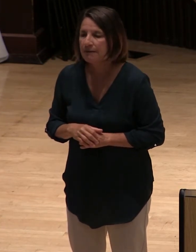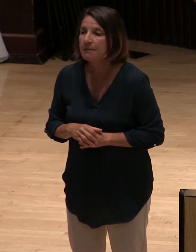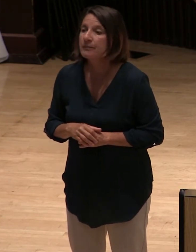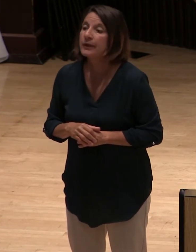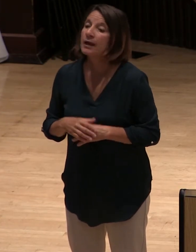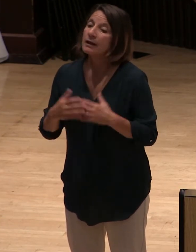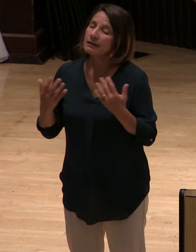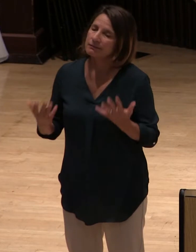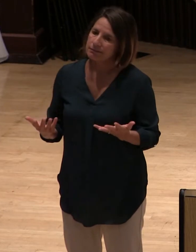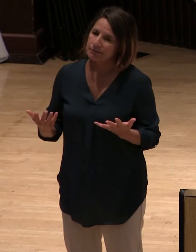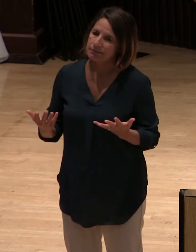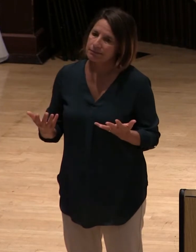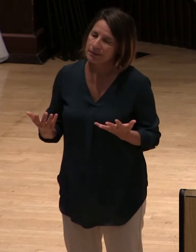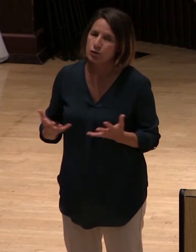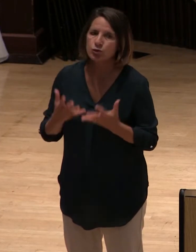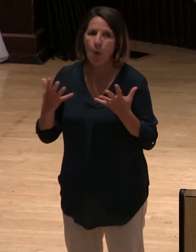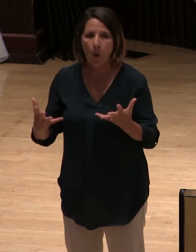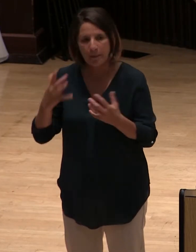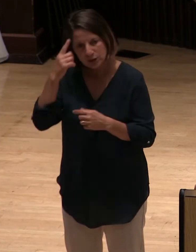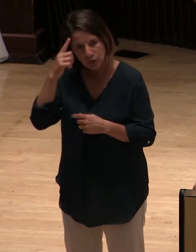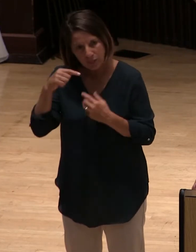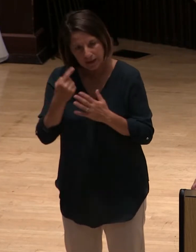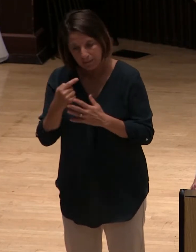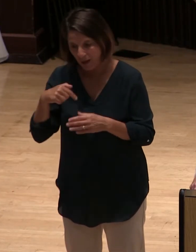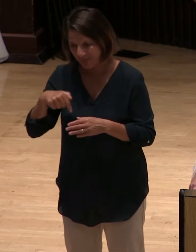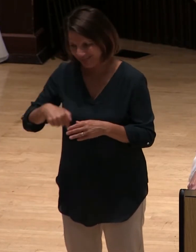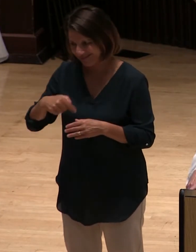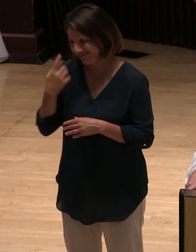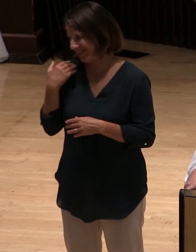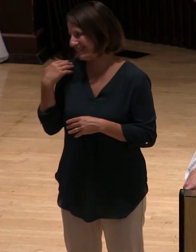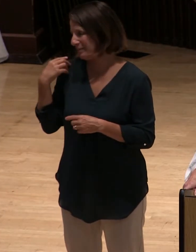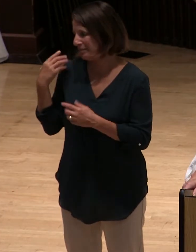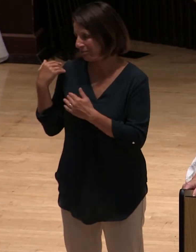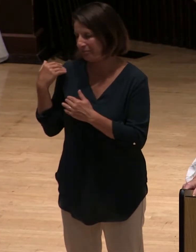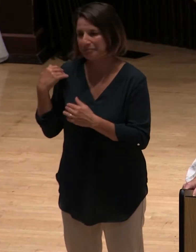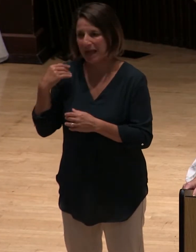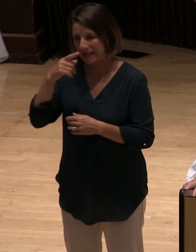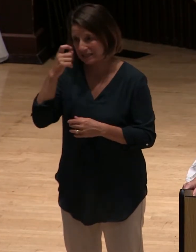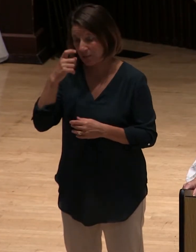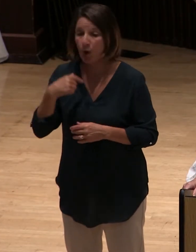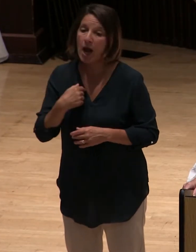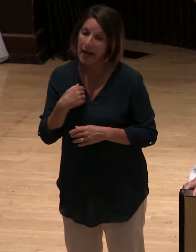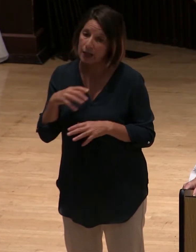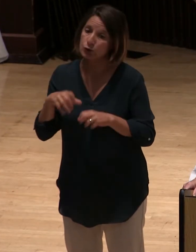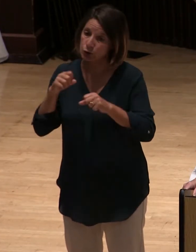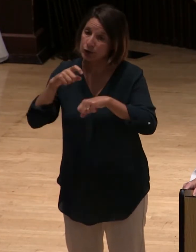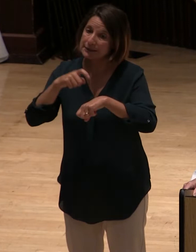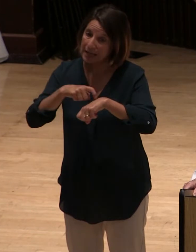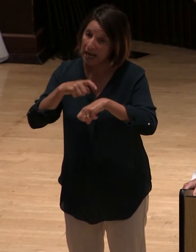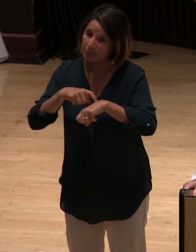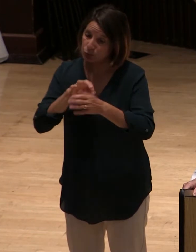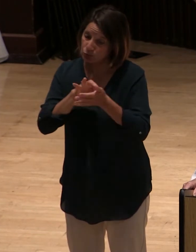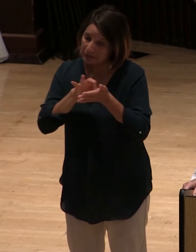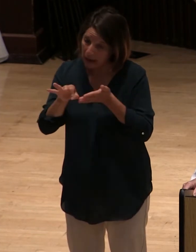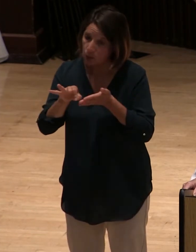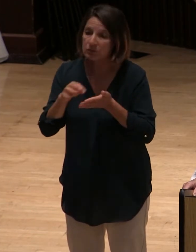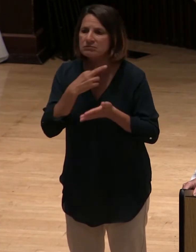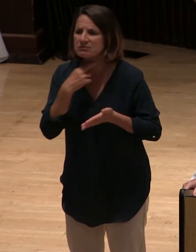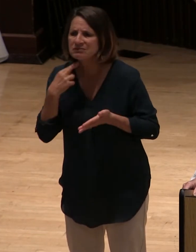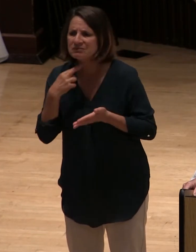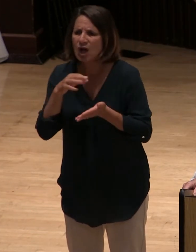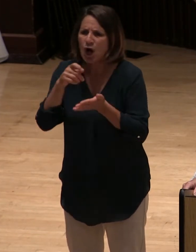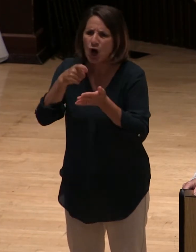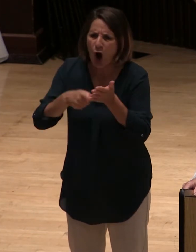So there was so much to think about this summer, and I took the time to count the cost,